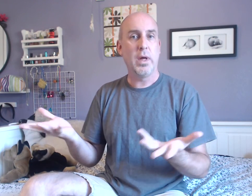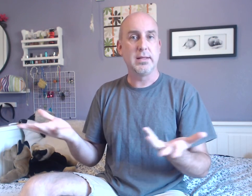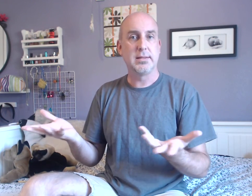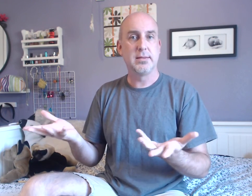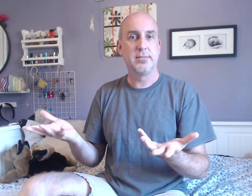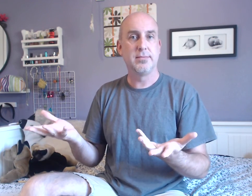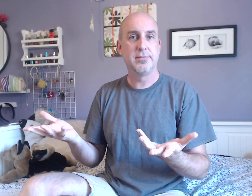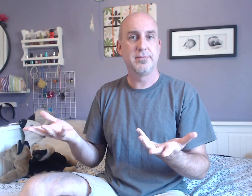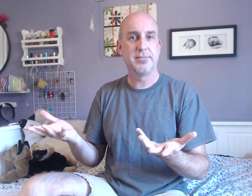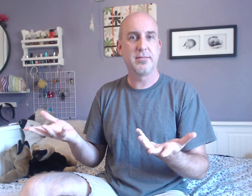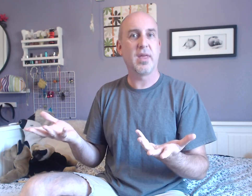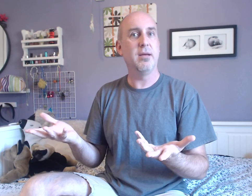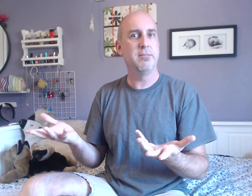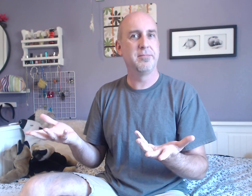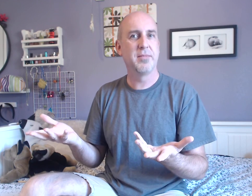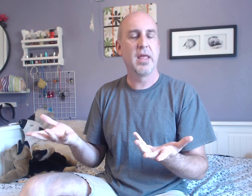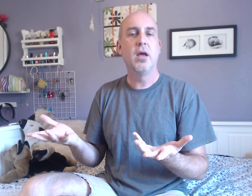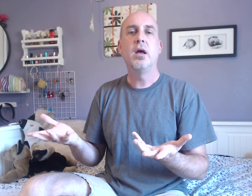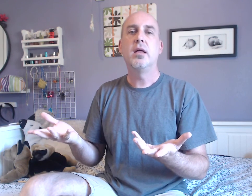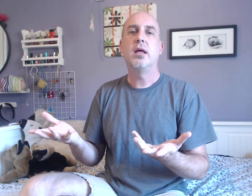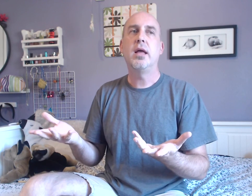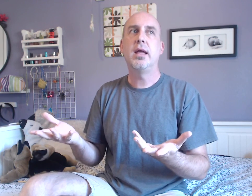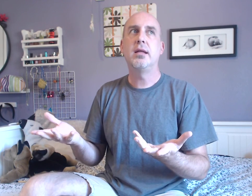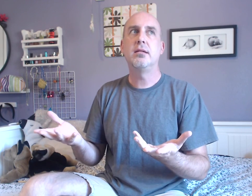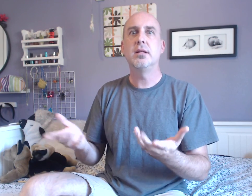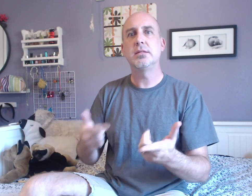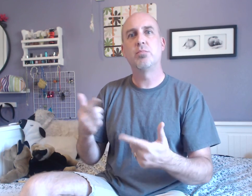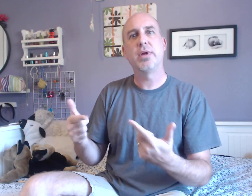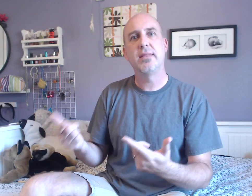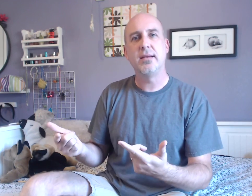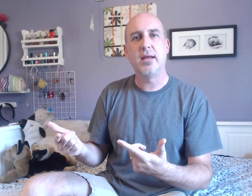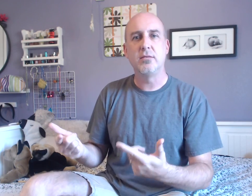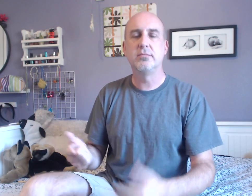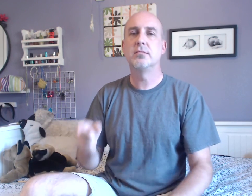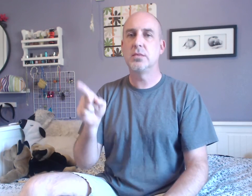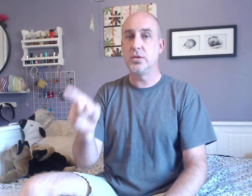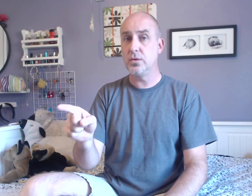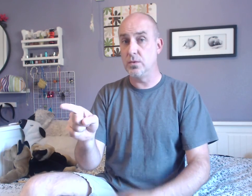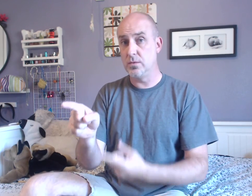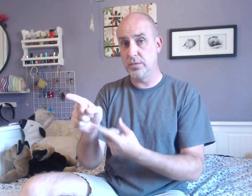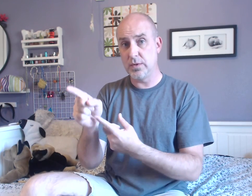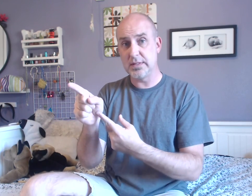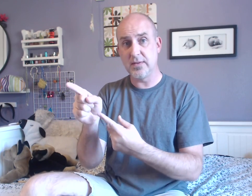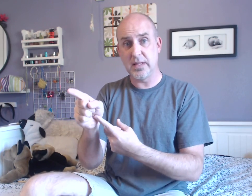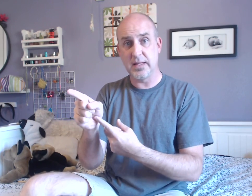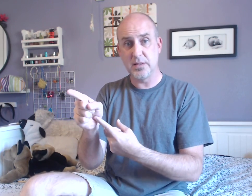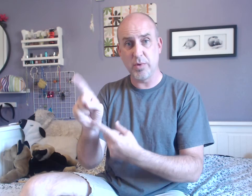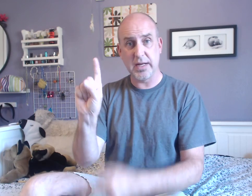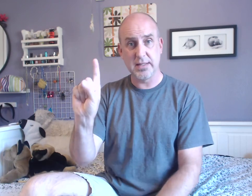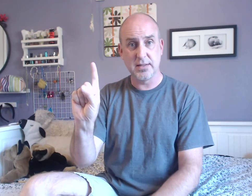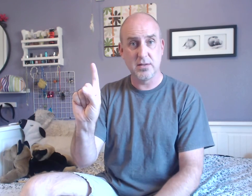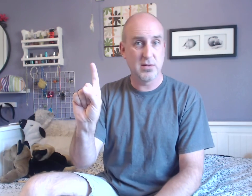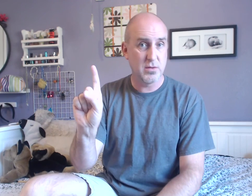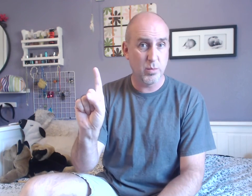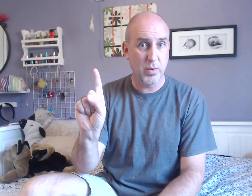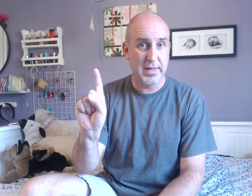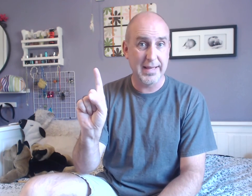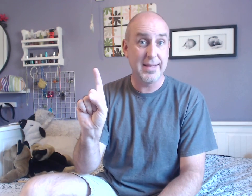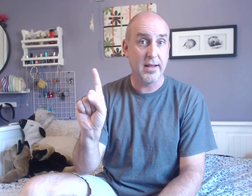what? Okay? And let's break that down. You guys have had lots of practice. It's just your pointy index